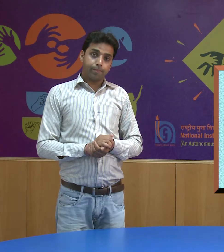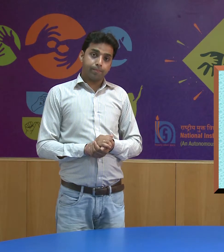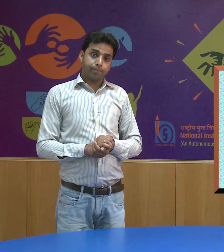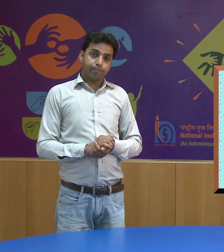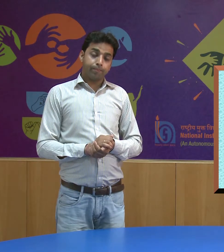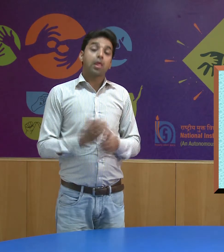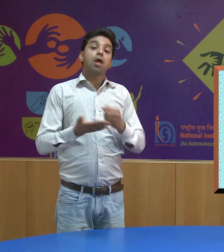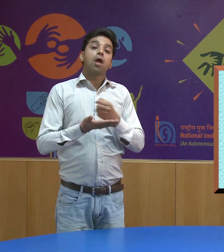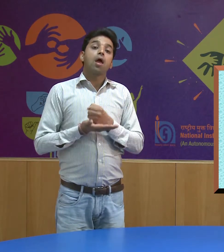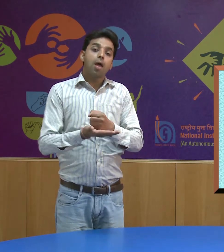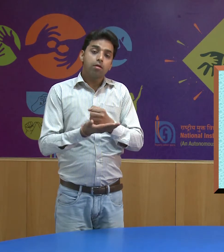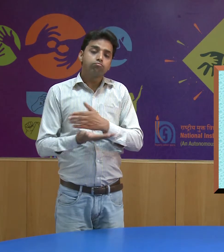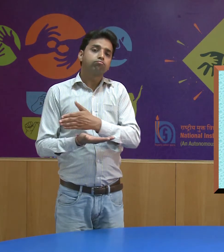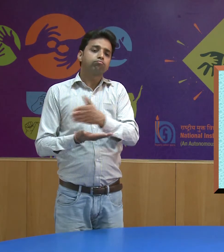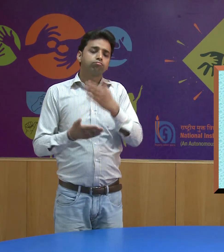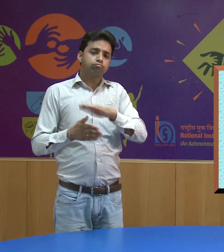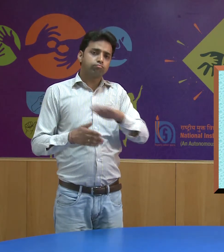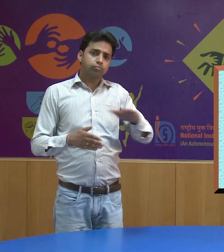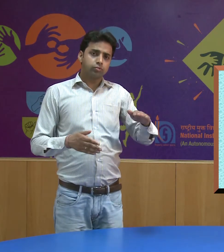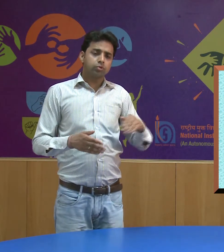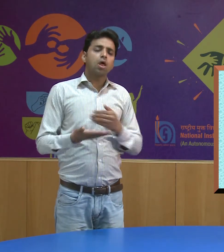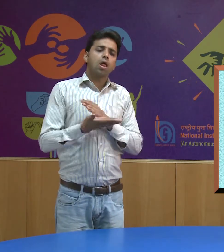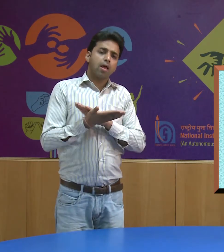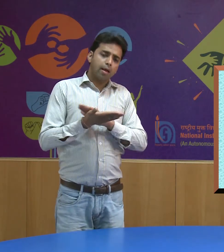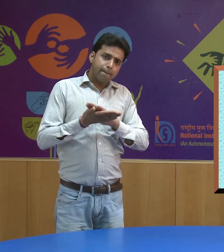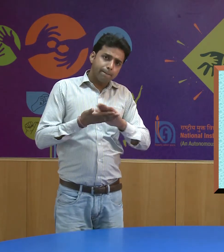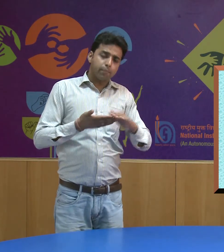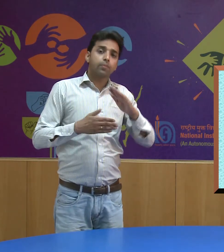helps such students to complete their education.